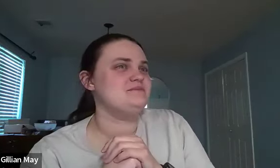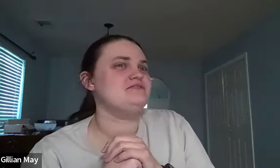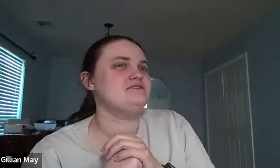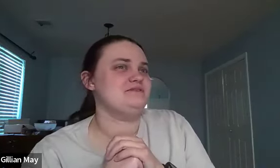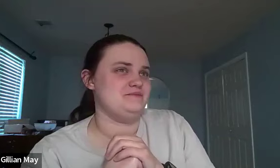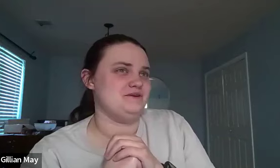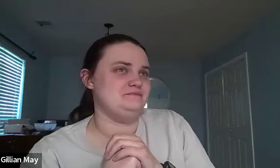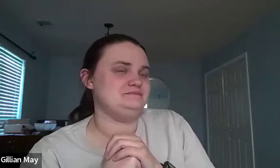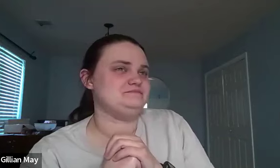about their grandma.